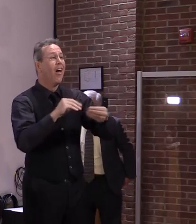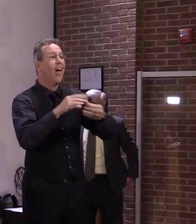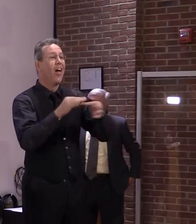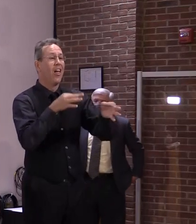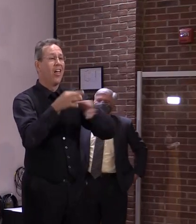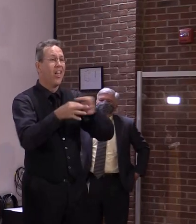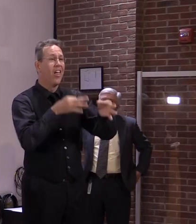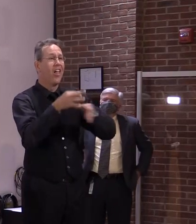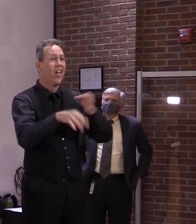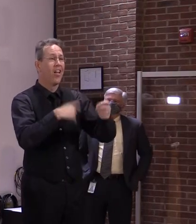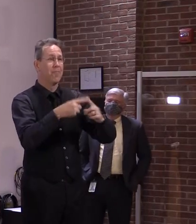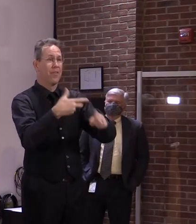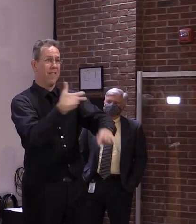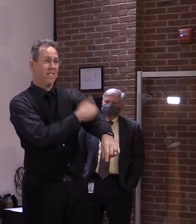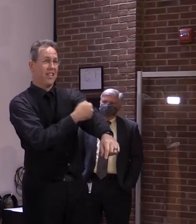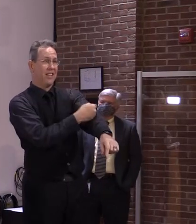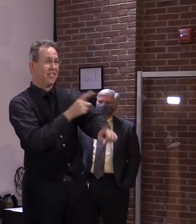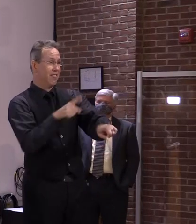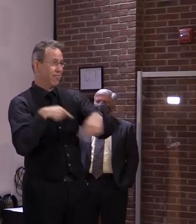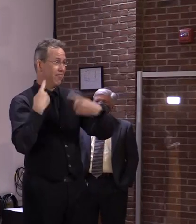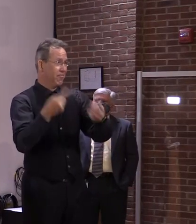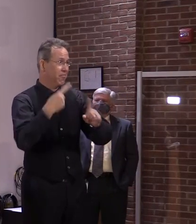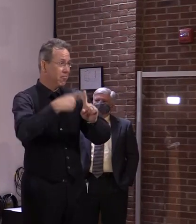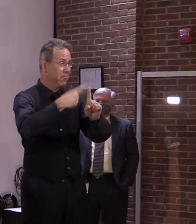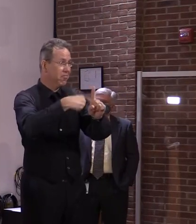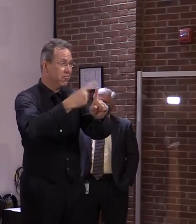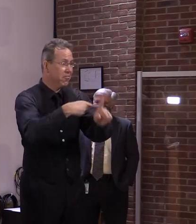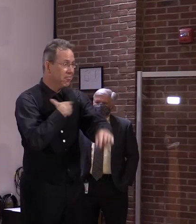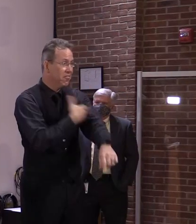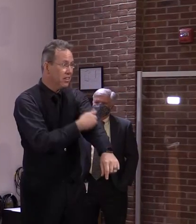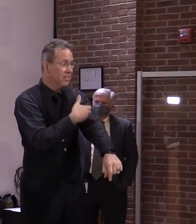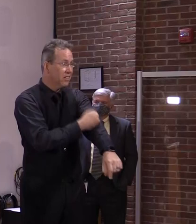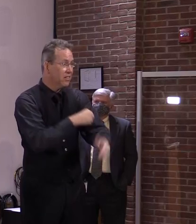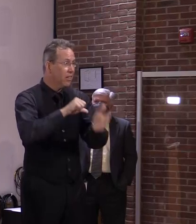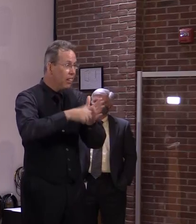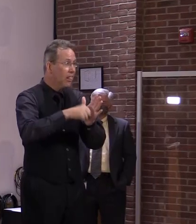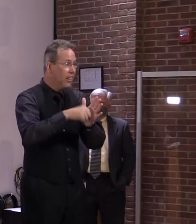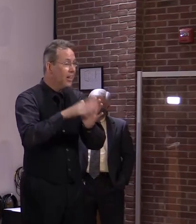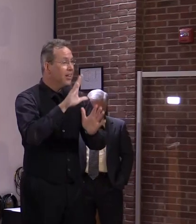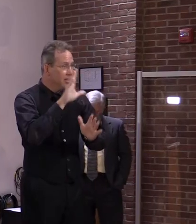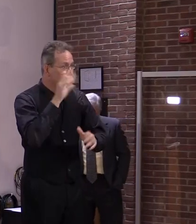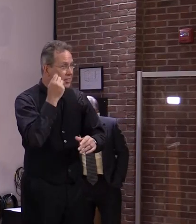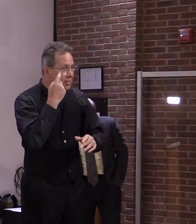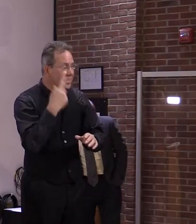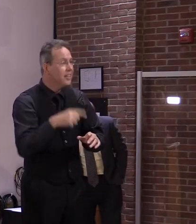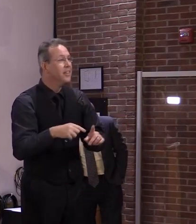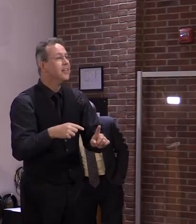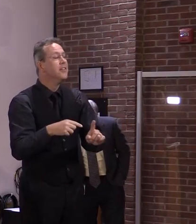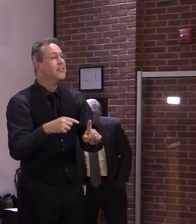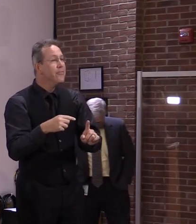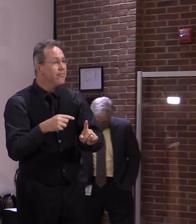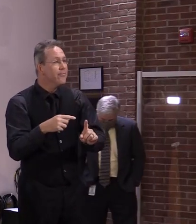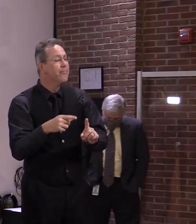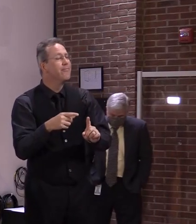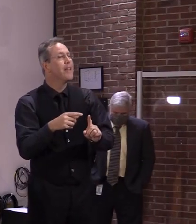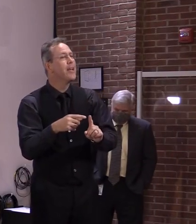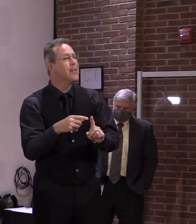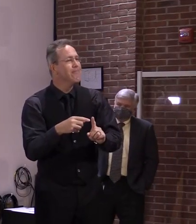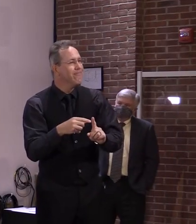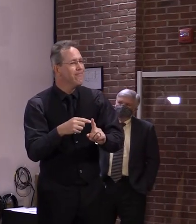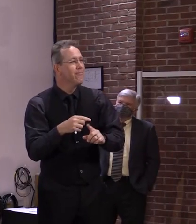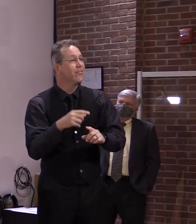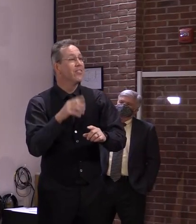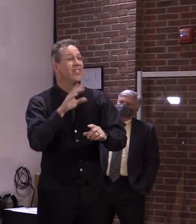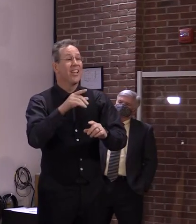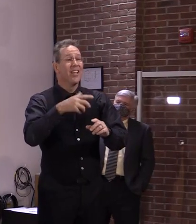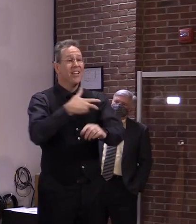vaccine, and we probably never made as well with regard to the flu vaccine, is that the protection you get